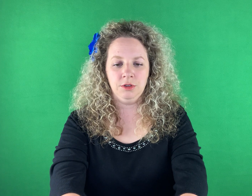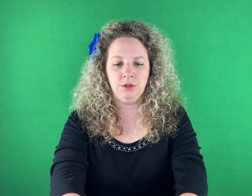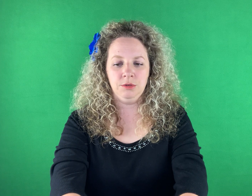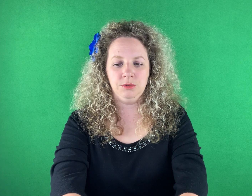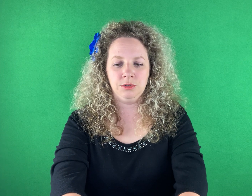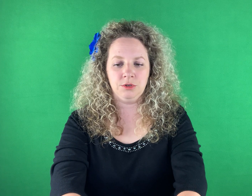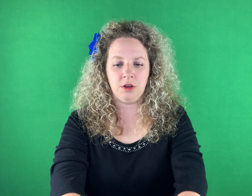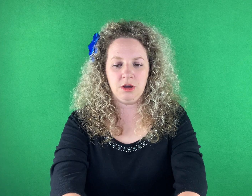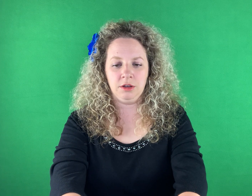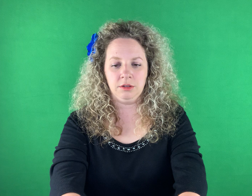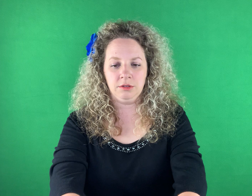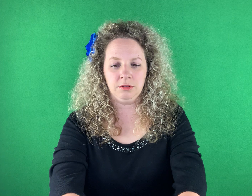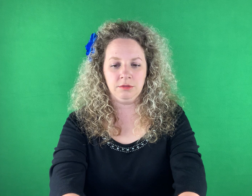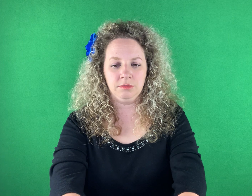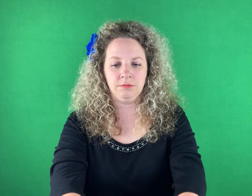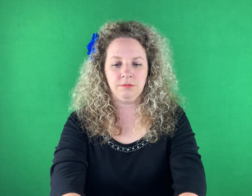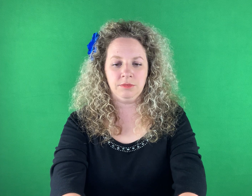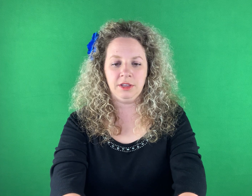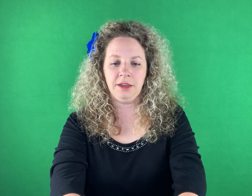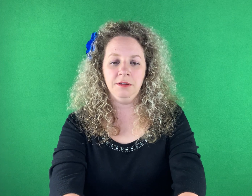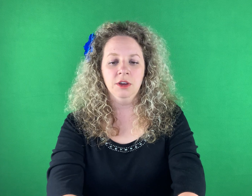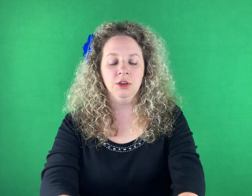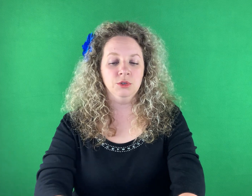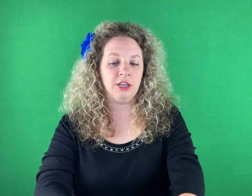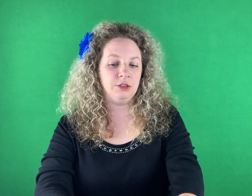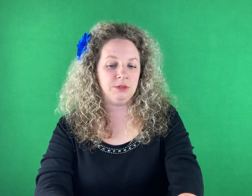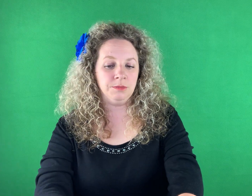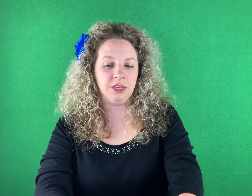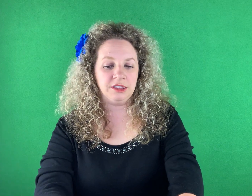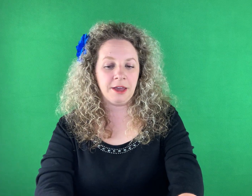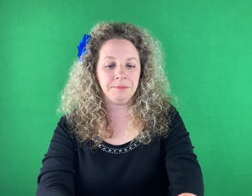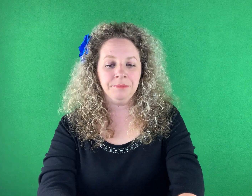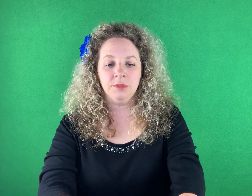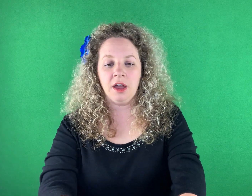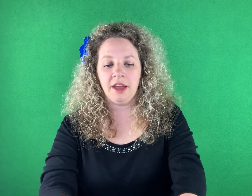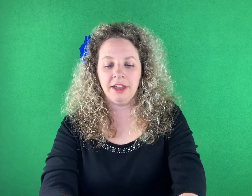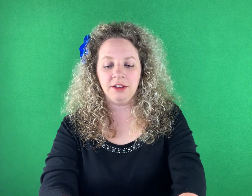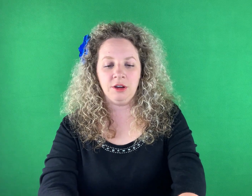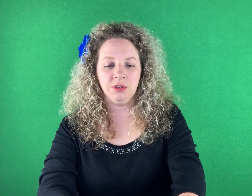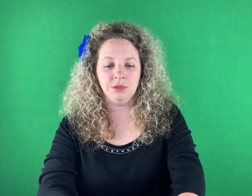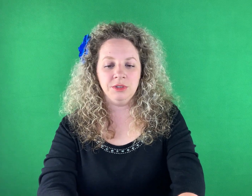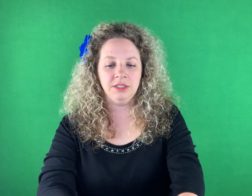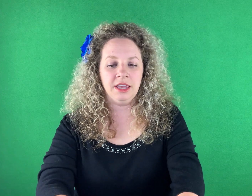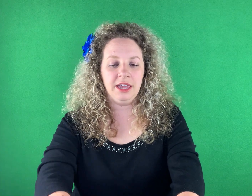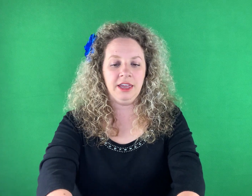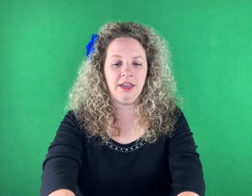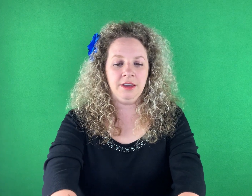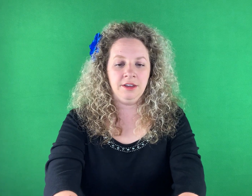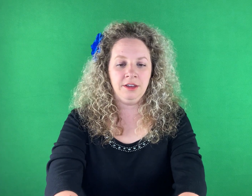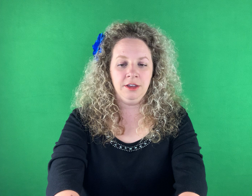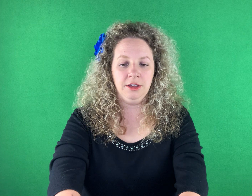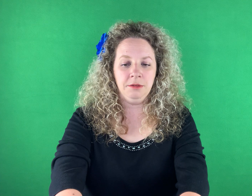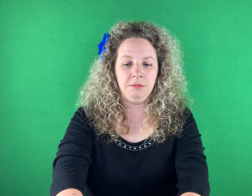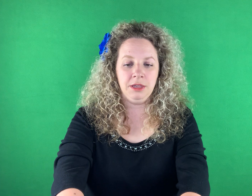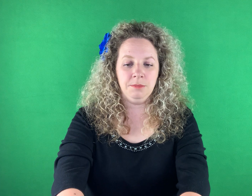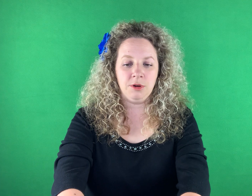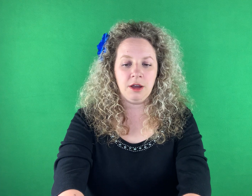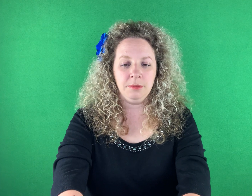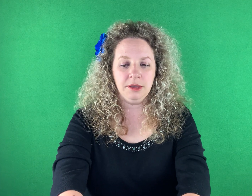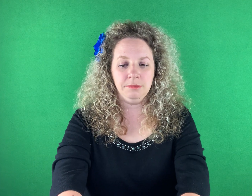You strong. Okay, so I could do something like that. I could also say, me